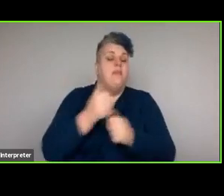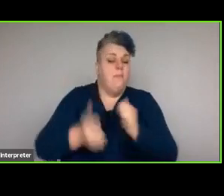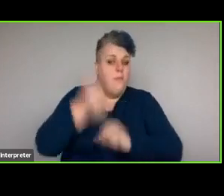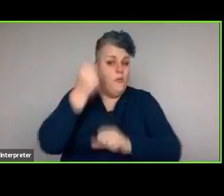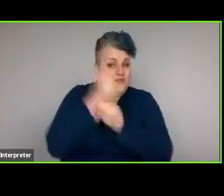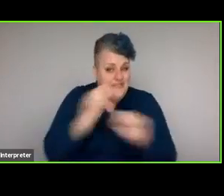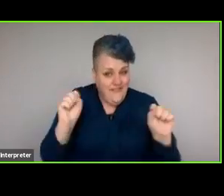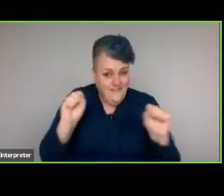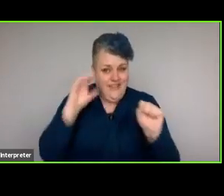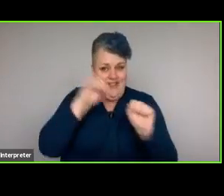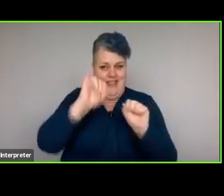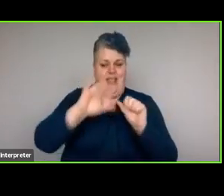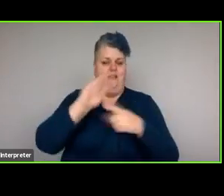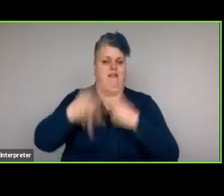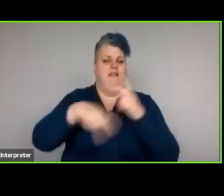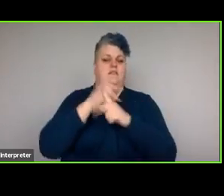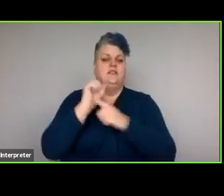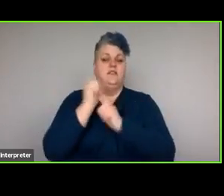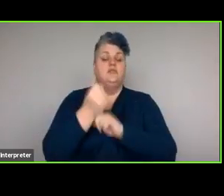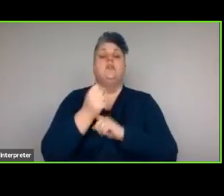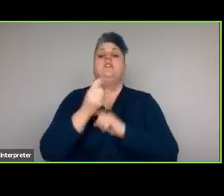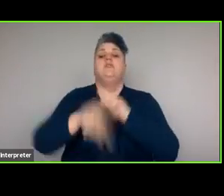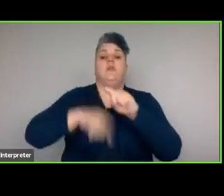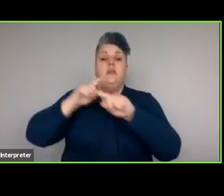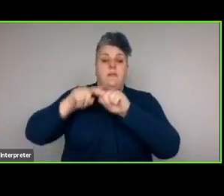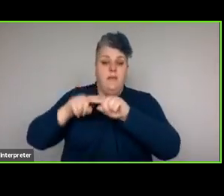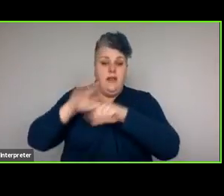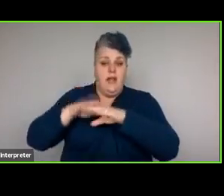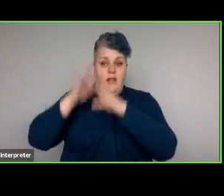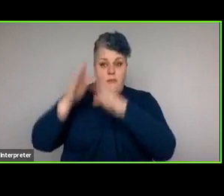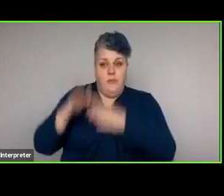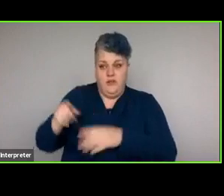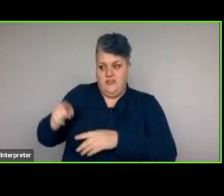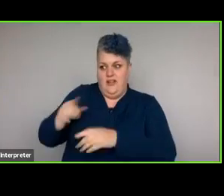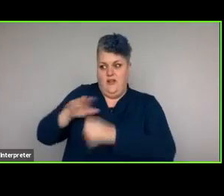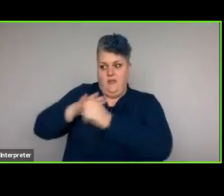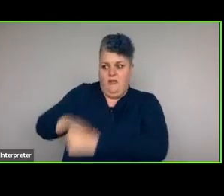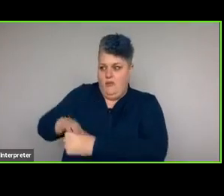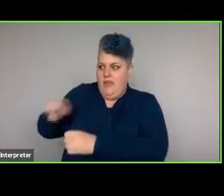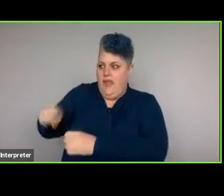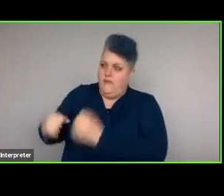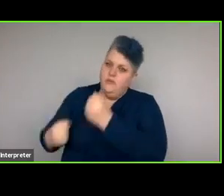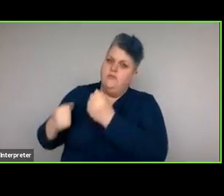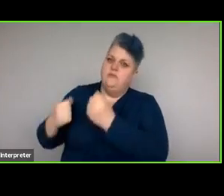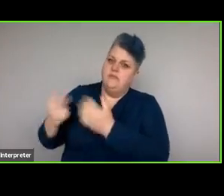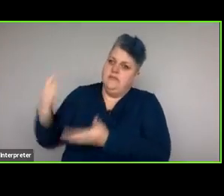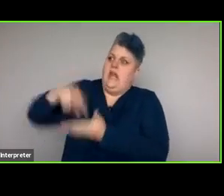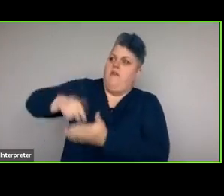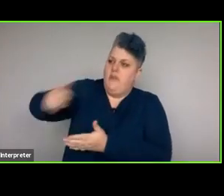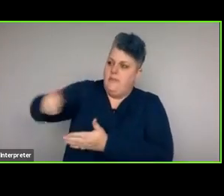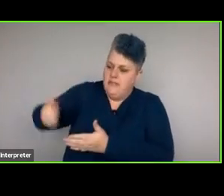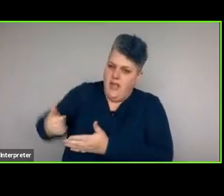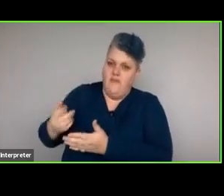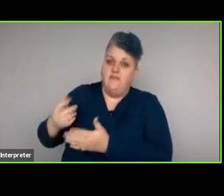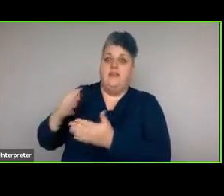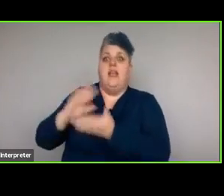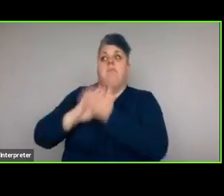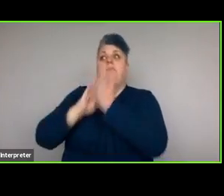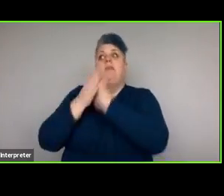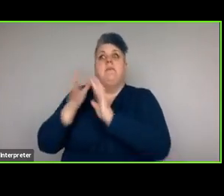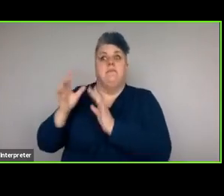situation. And so instead of relying on the person who is marginalized to consistently stand up for themselves and to put themselves in danger